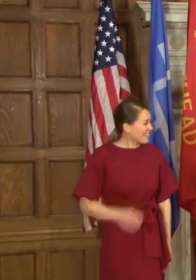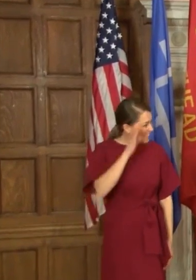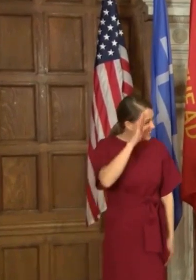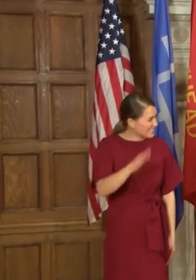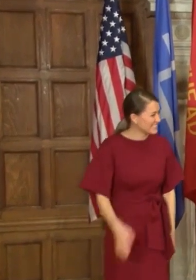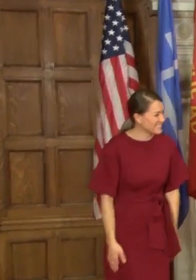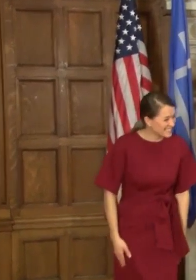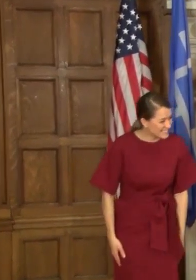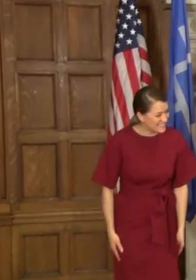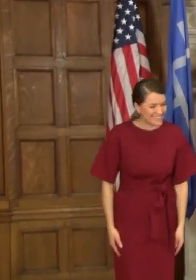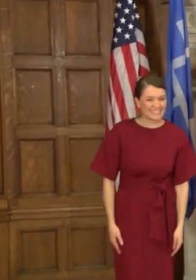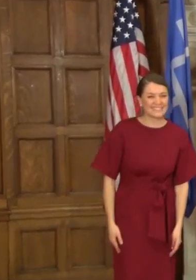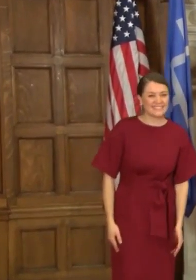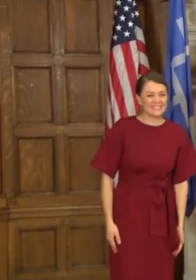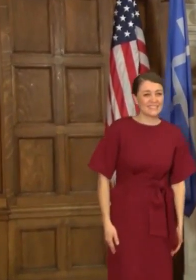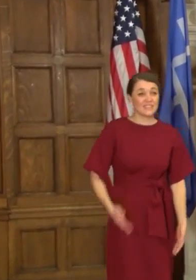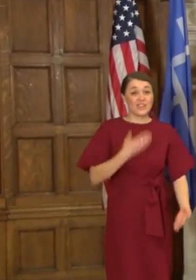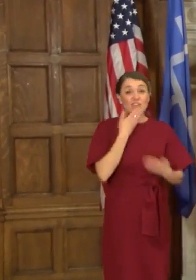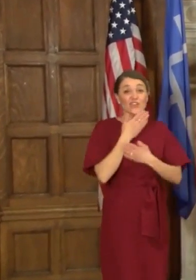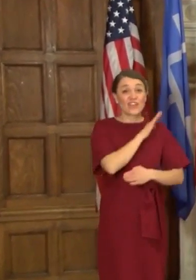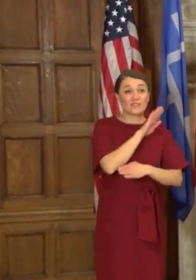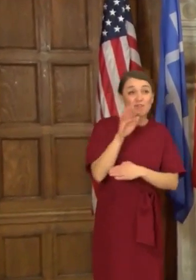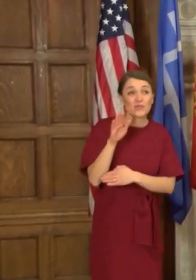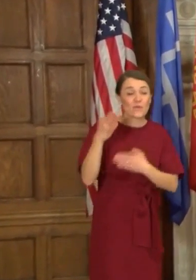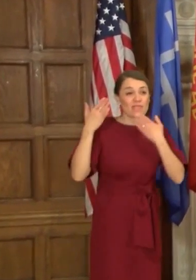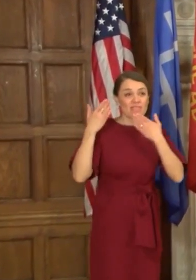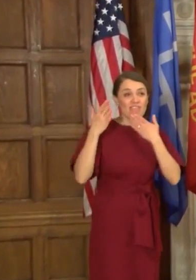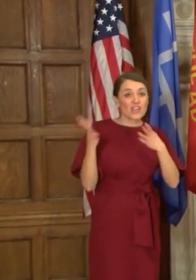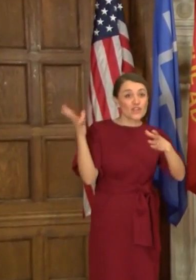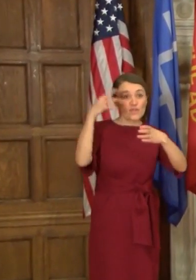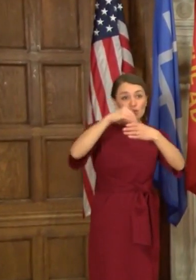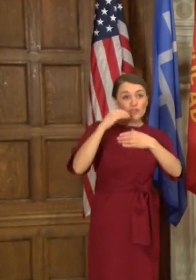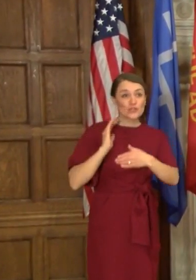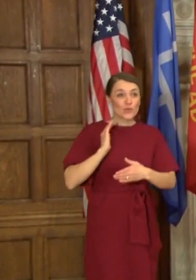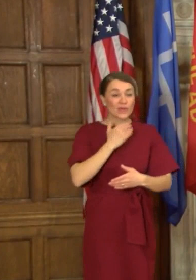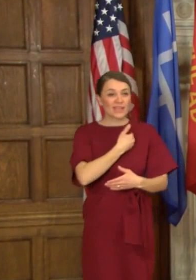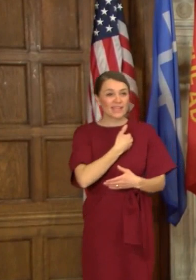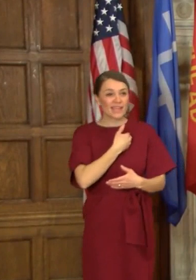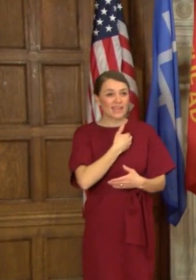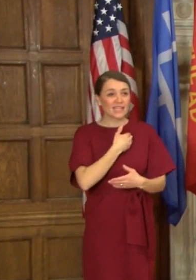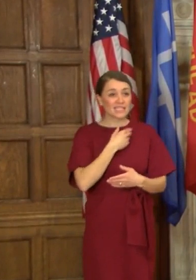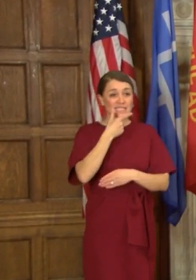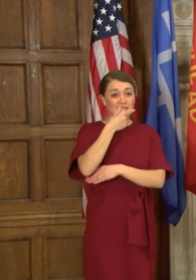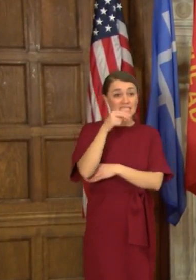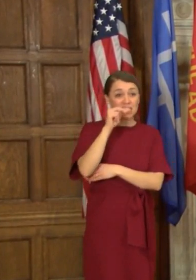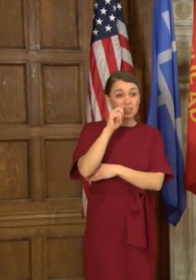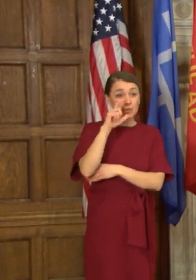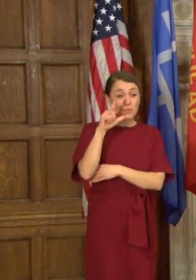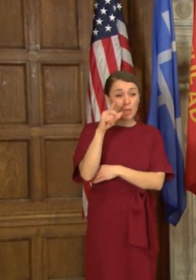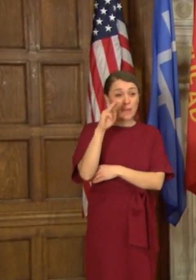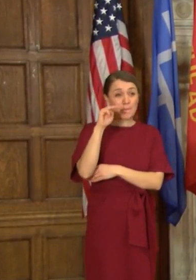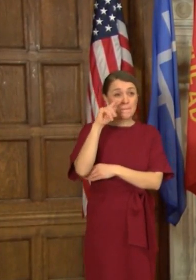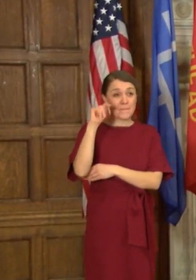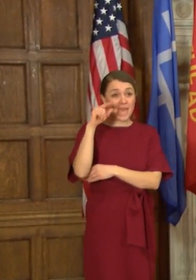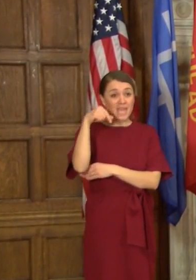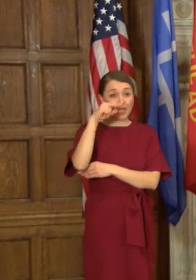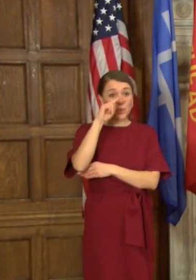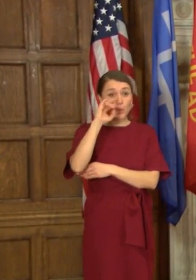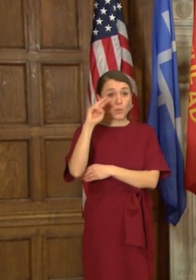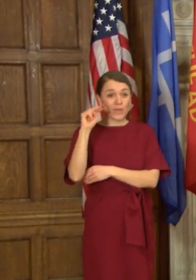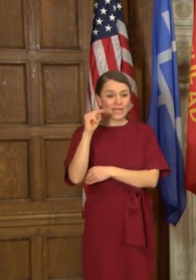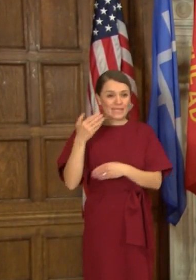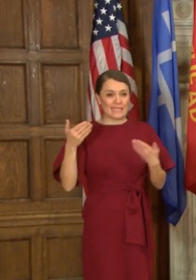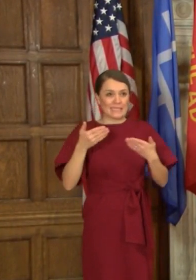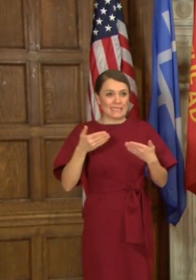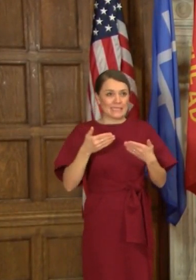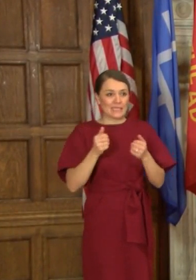Hello. Good afternoon, and thank you for joining us. General Matt Quinn, Executive Director of the COVID Task Force, is also